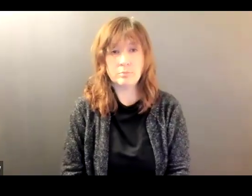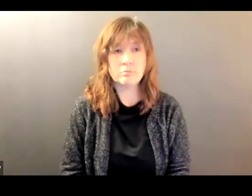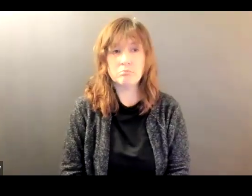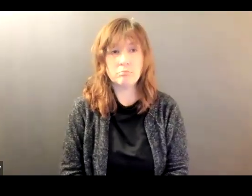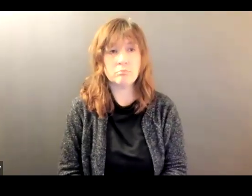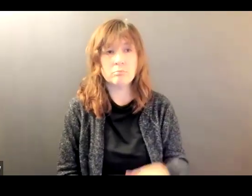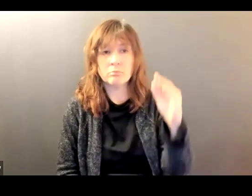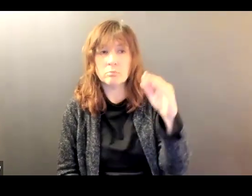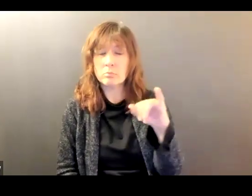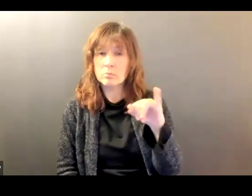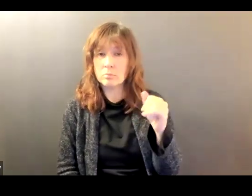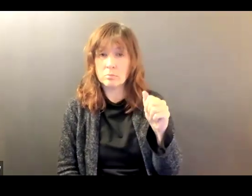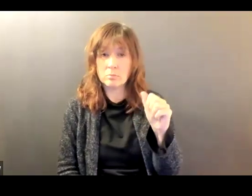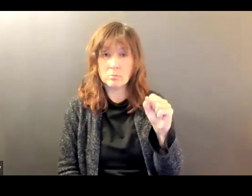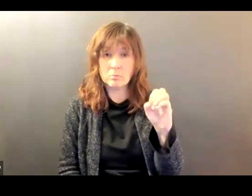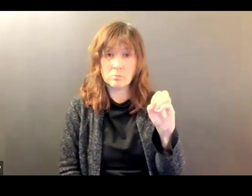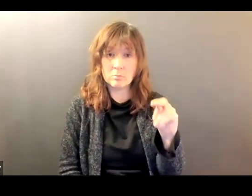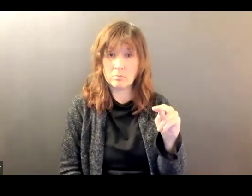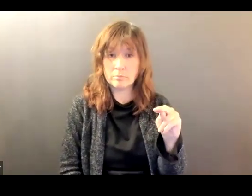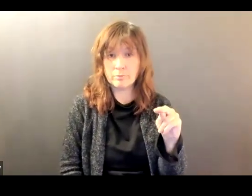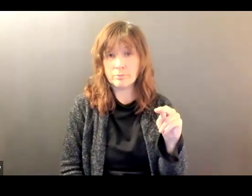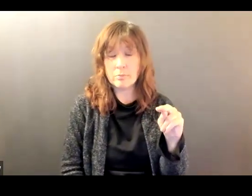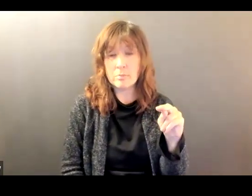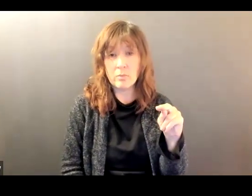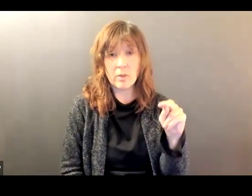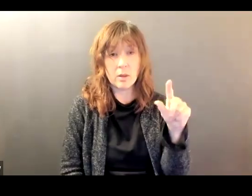Jason Lambright.